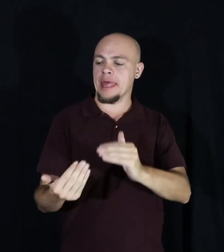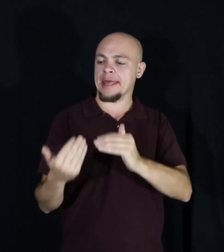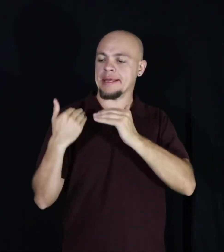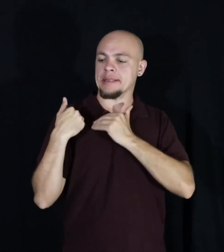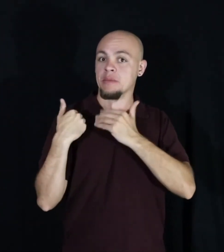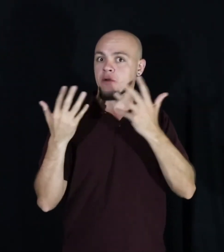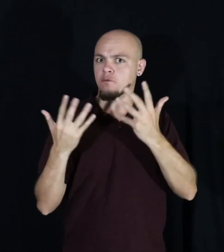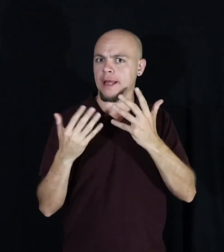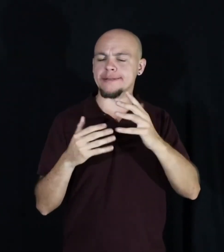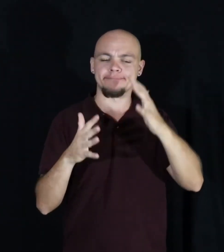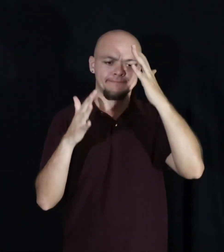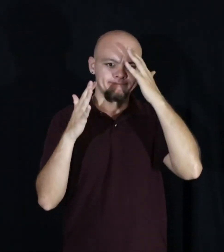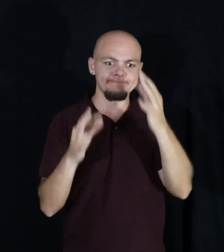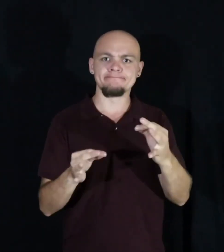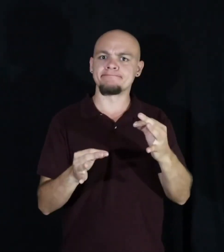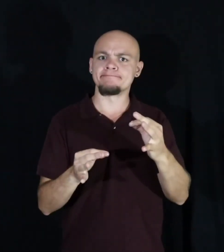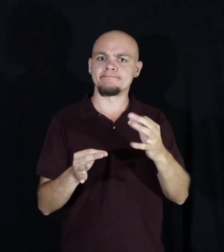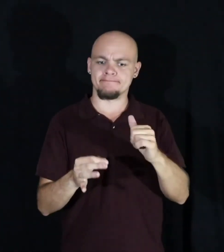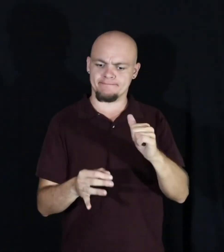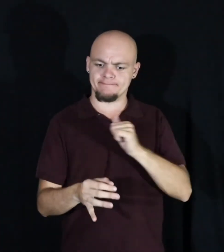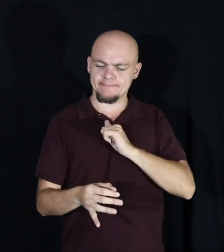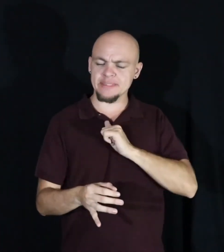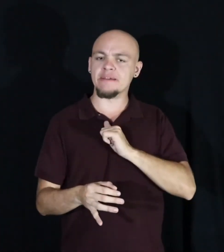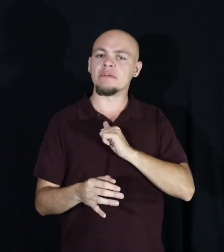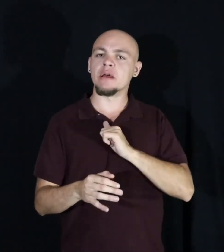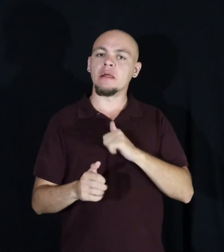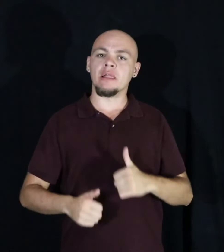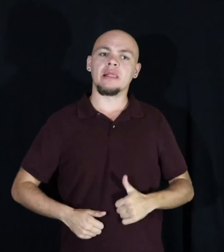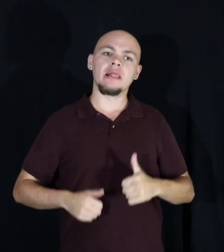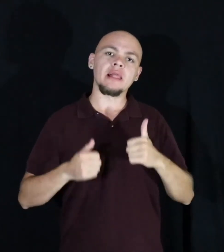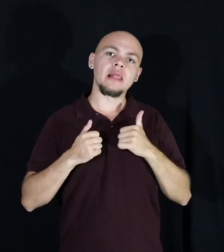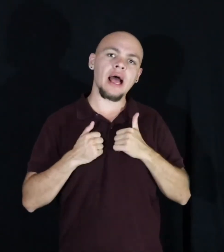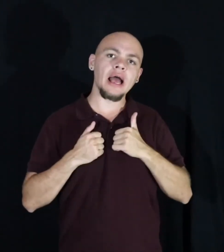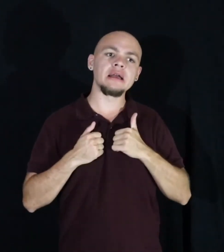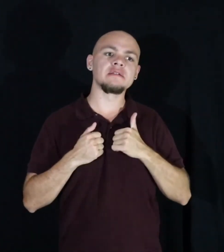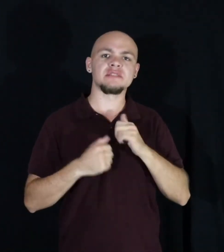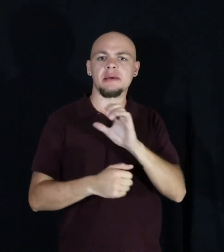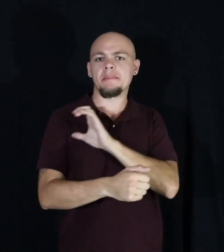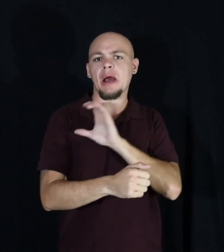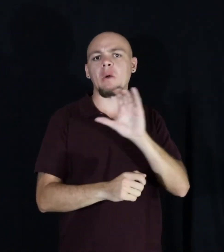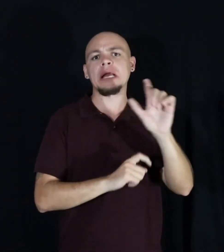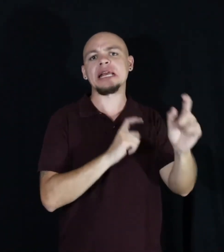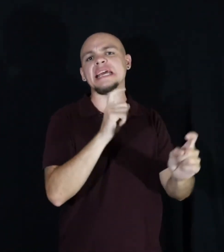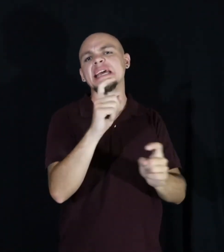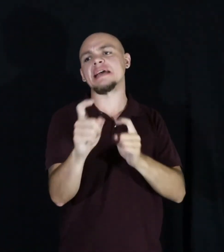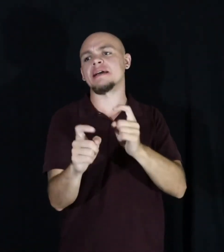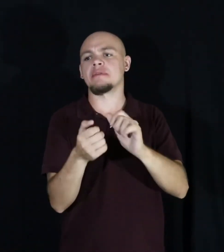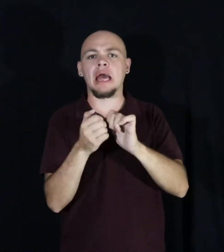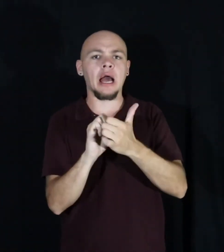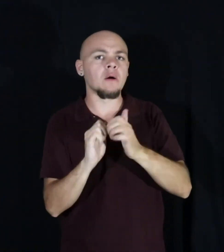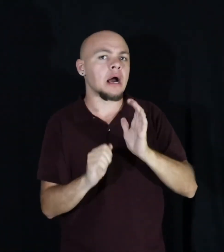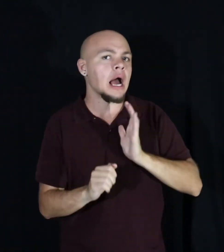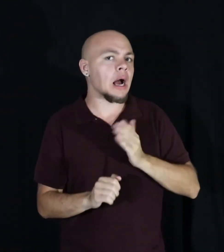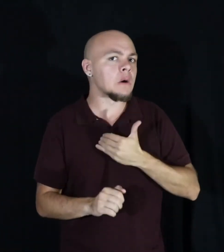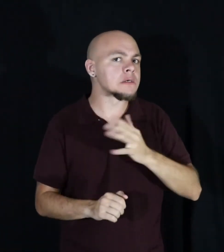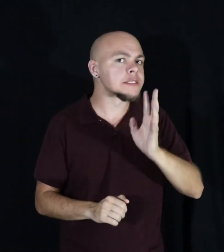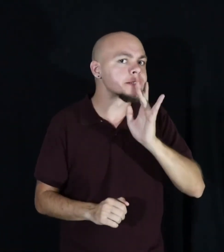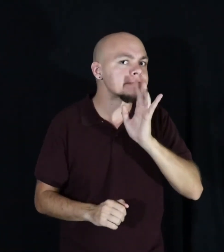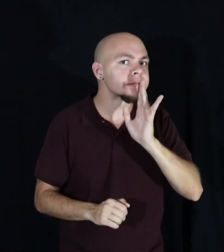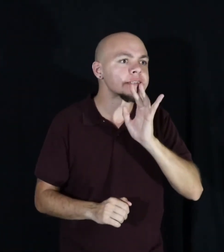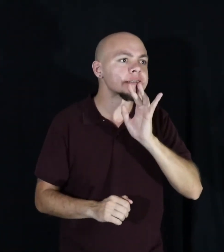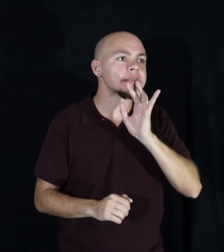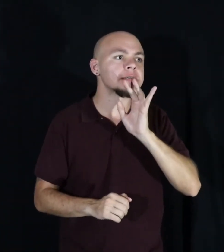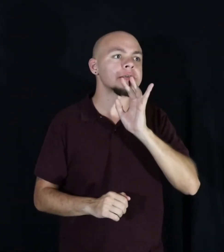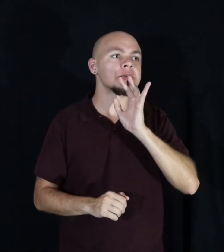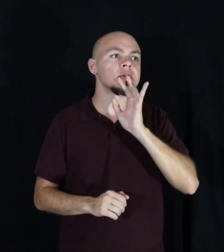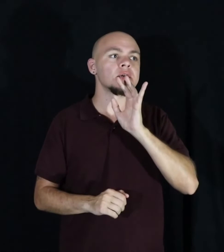choice. We spend our lives giving away our power by how we speak. I have to go pick